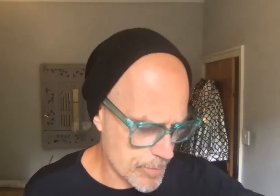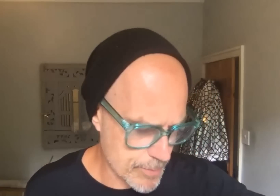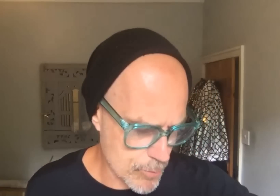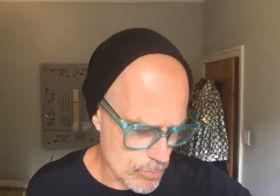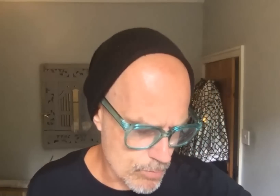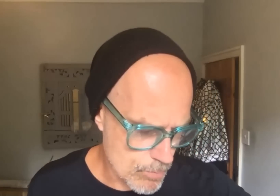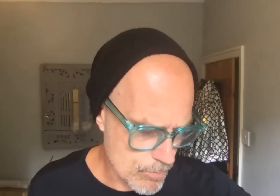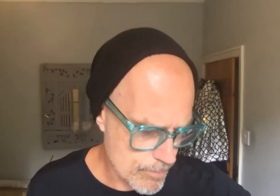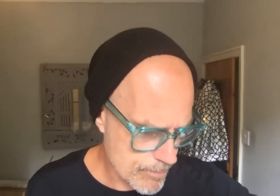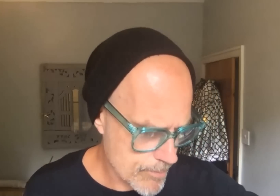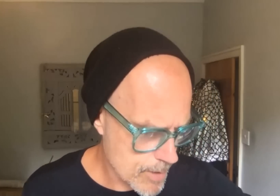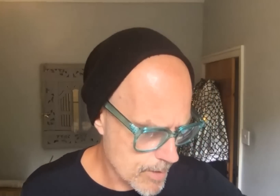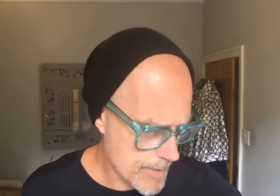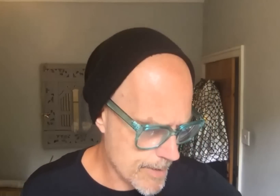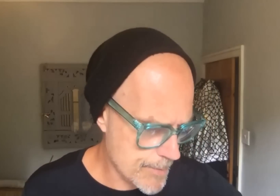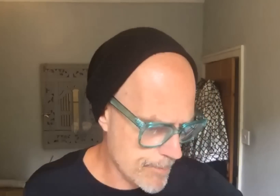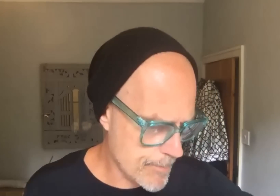non-disabled people